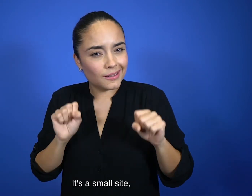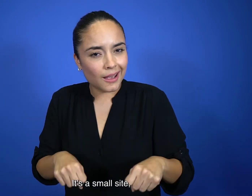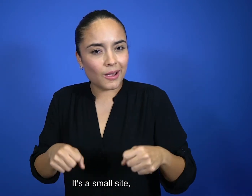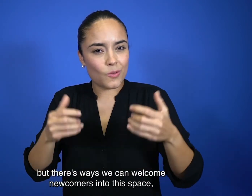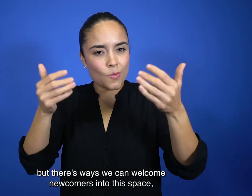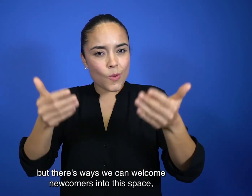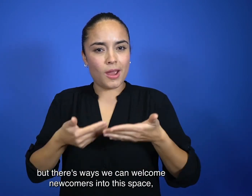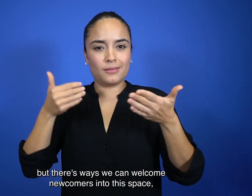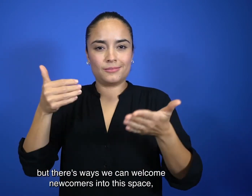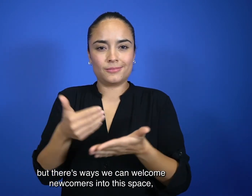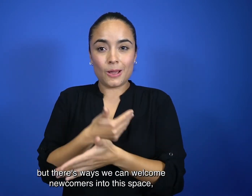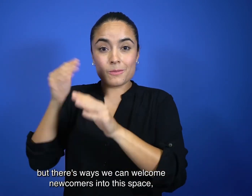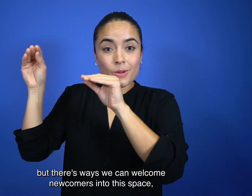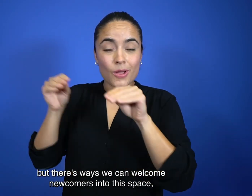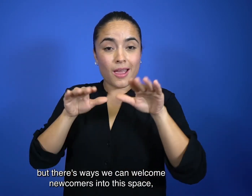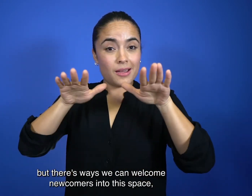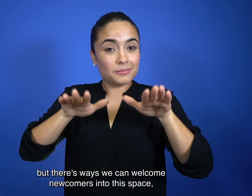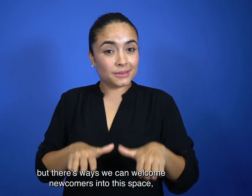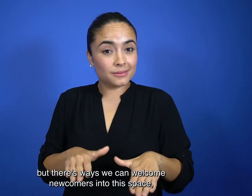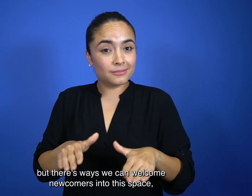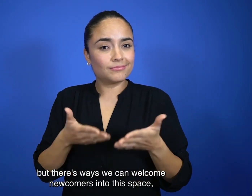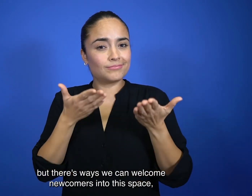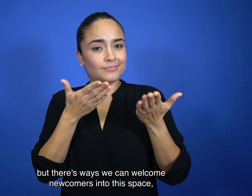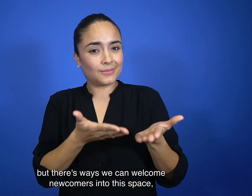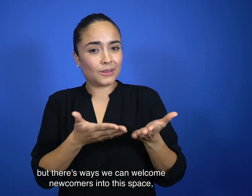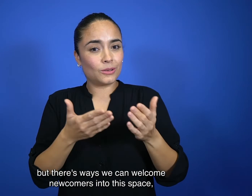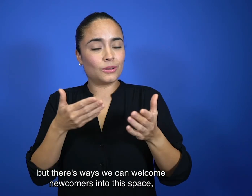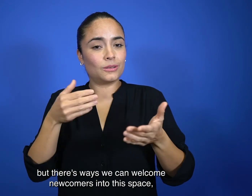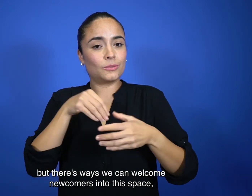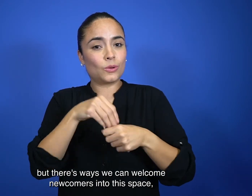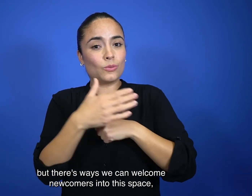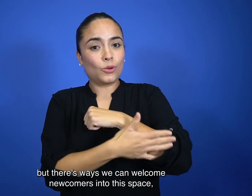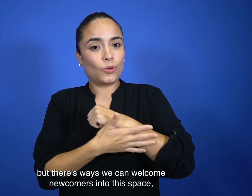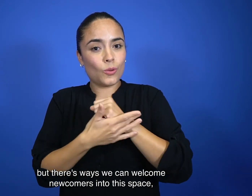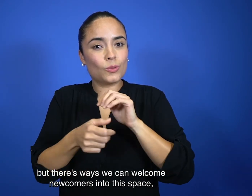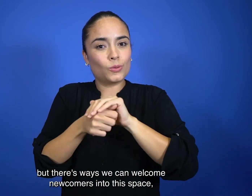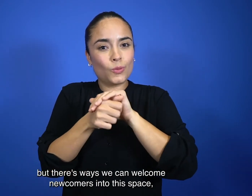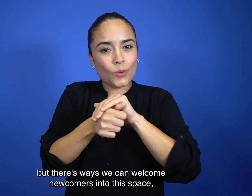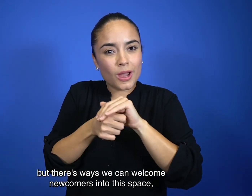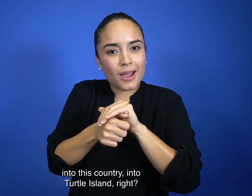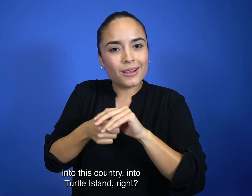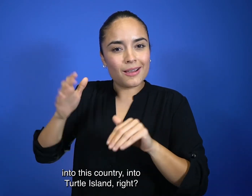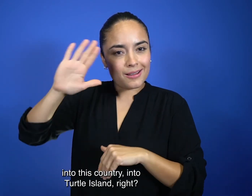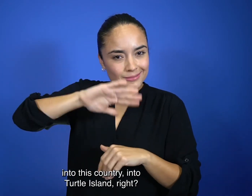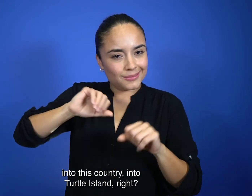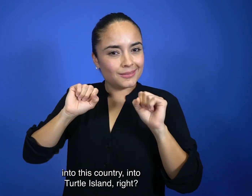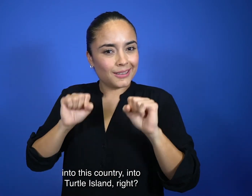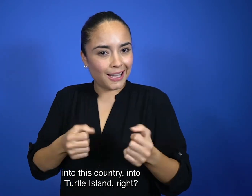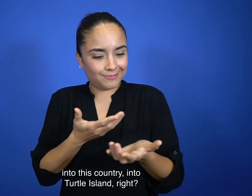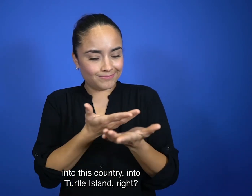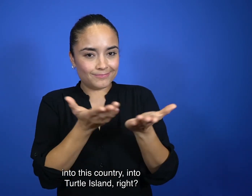site, but there's ways we can welcome newcomers into this space, into this country, into Turtle Island,